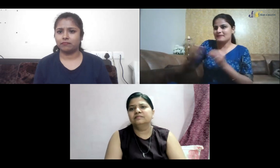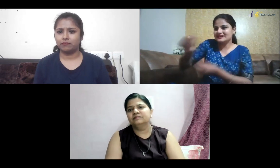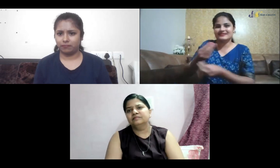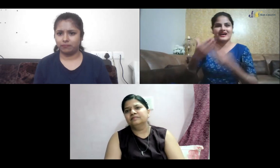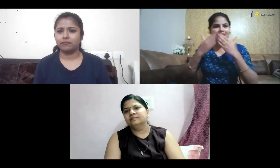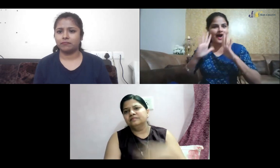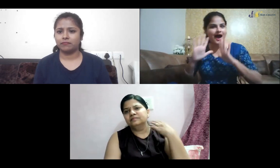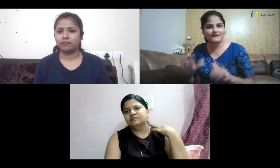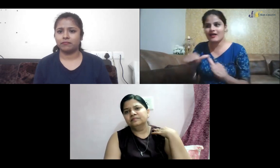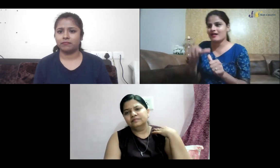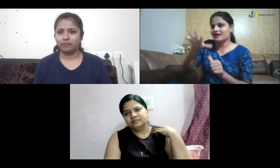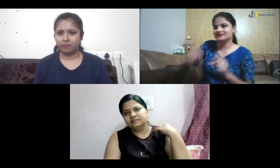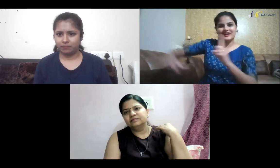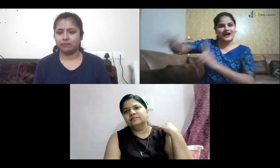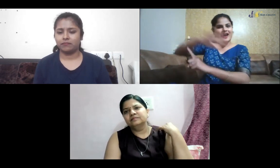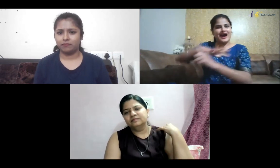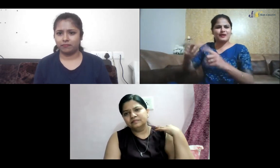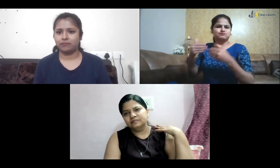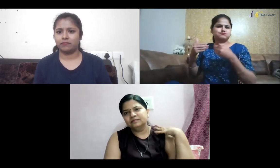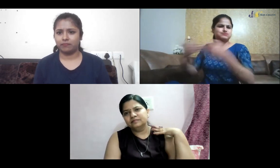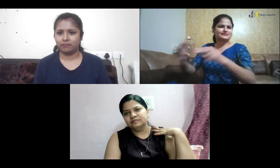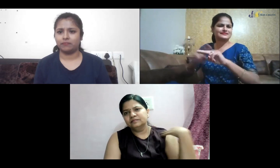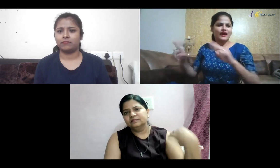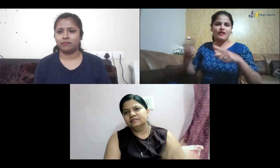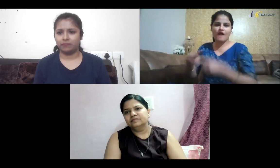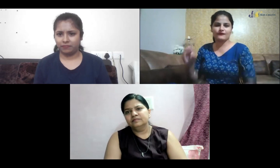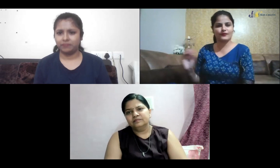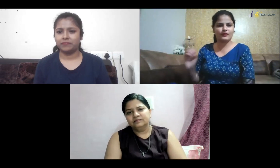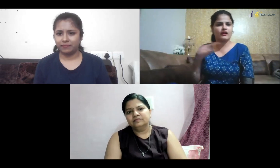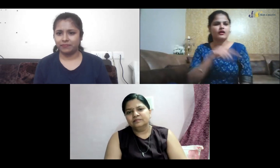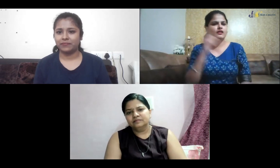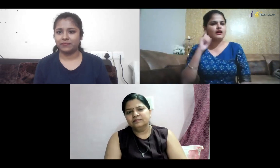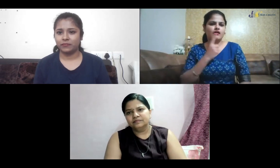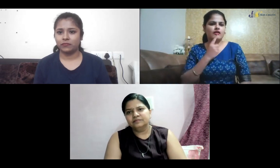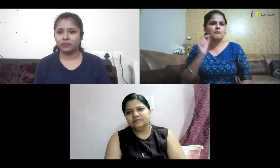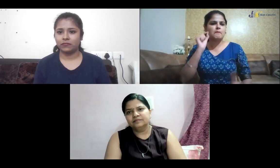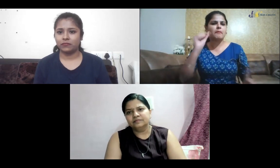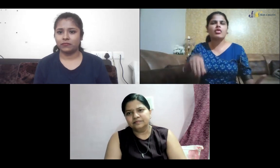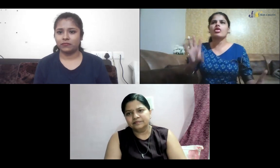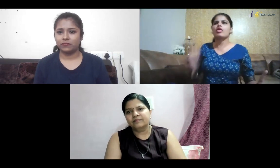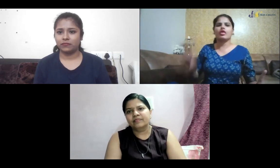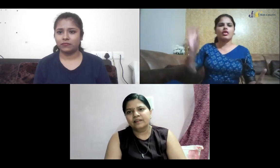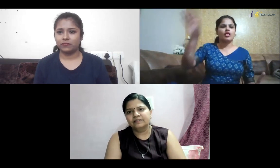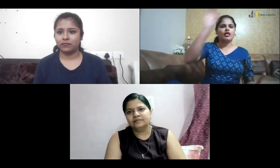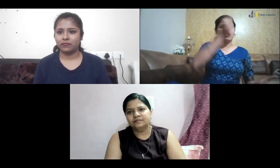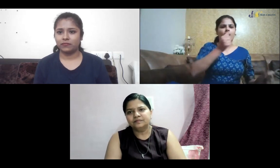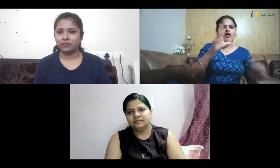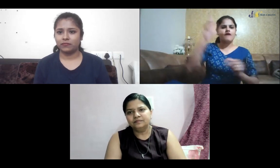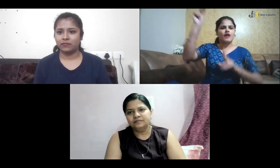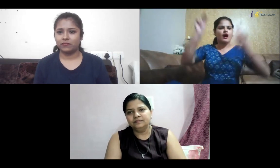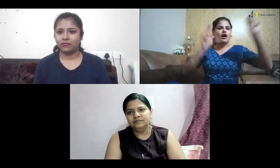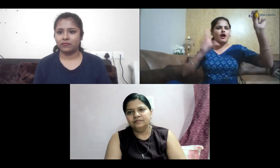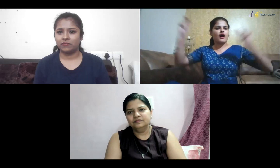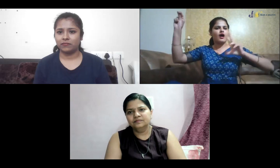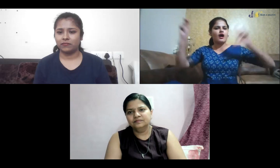just have to be get married only. And if the girl would be provided with accessibility, they might will